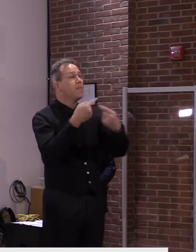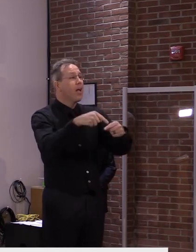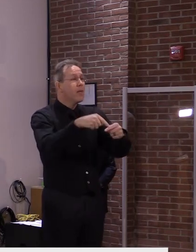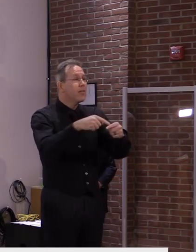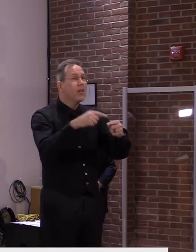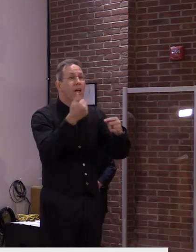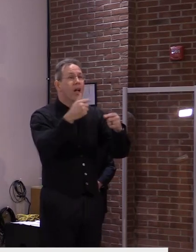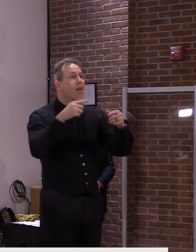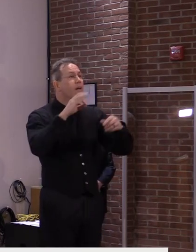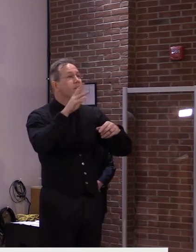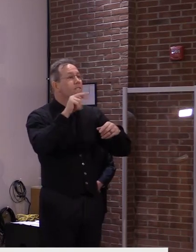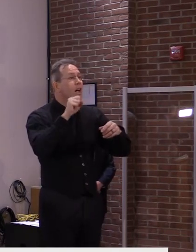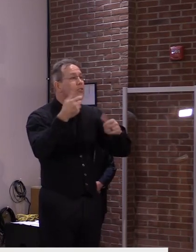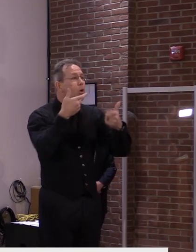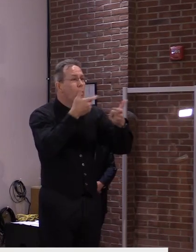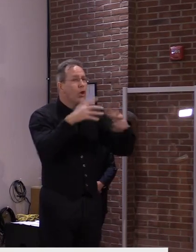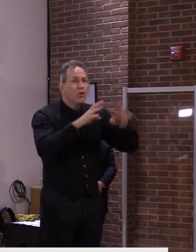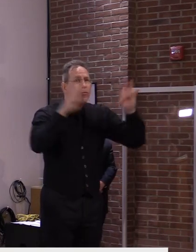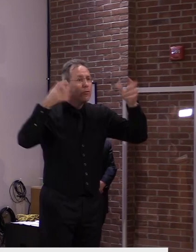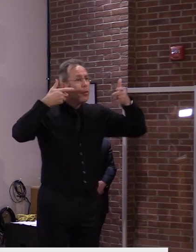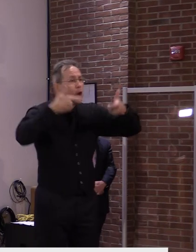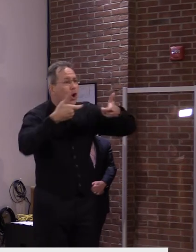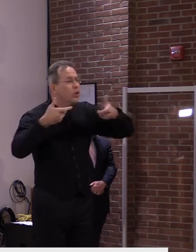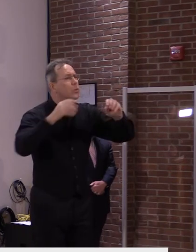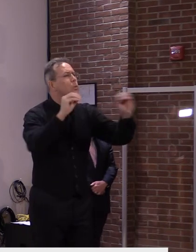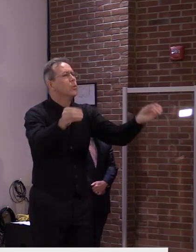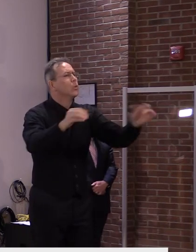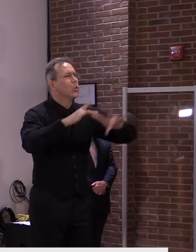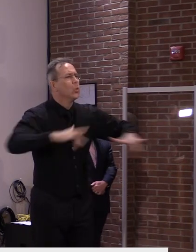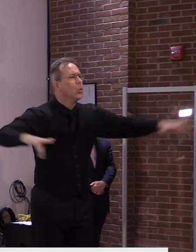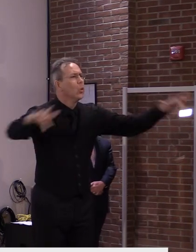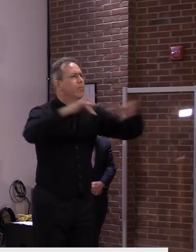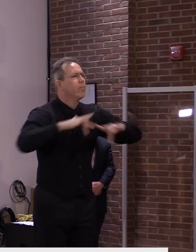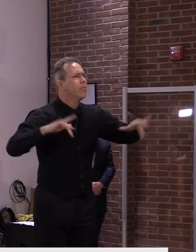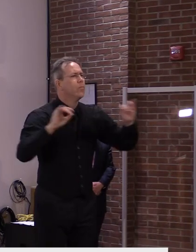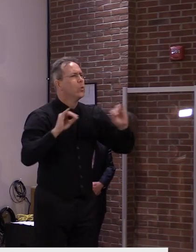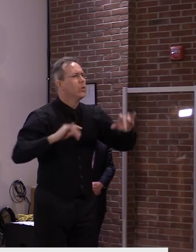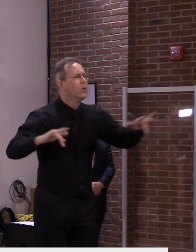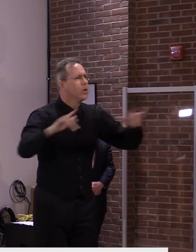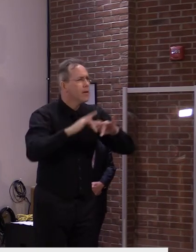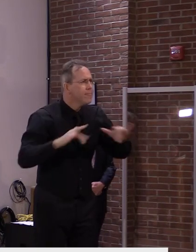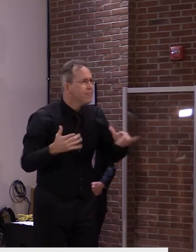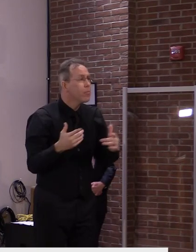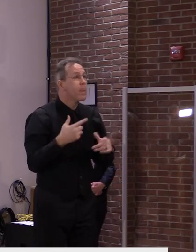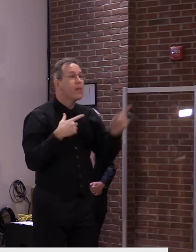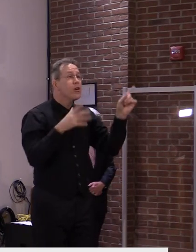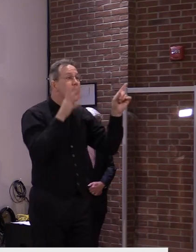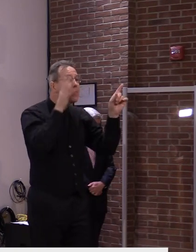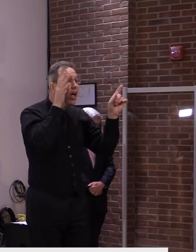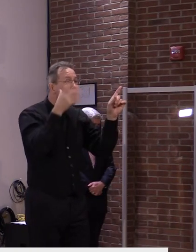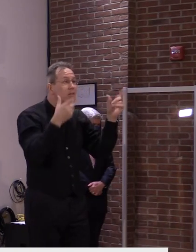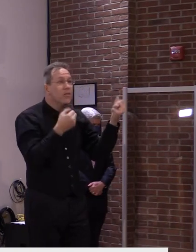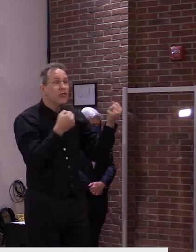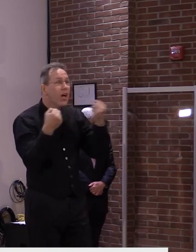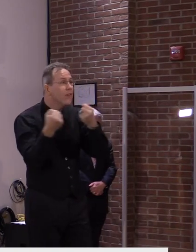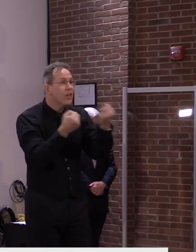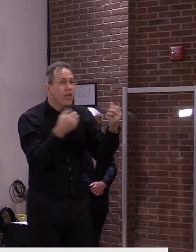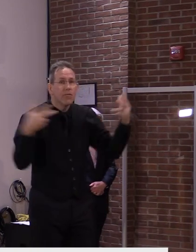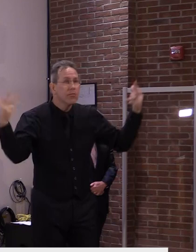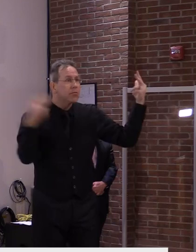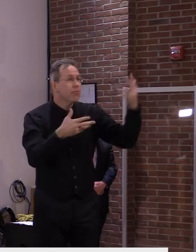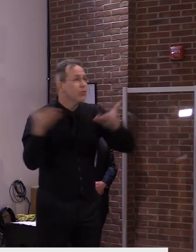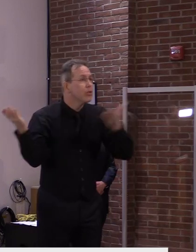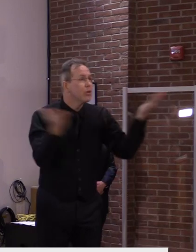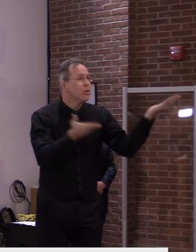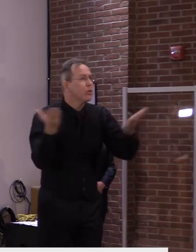be chauffeuring their children because they'll probably arrive on a school bus as a team, and then they will play the